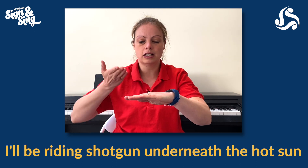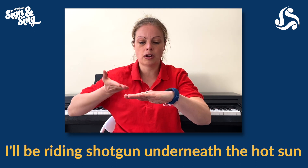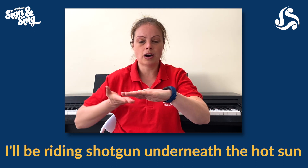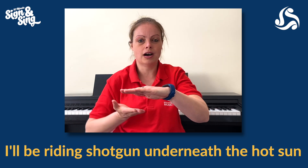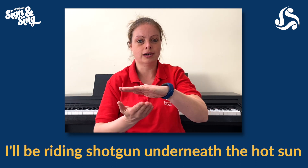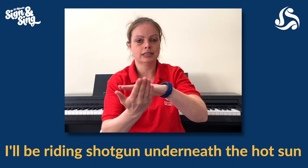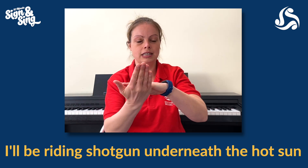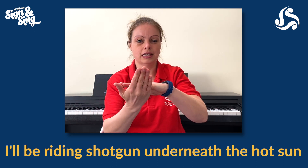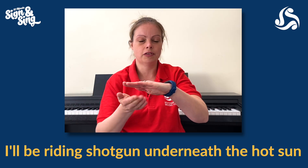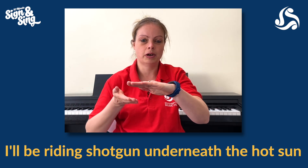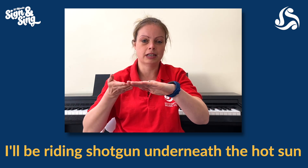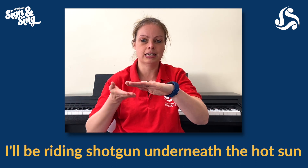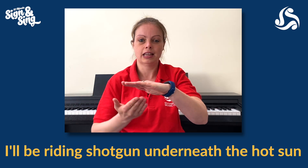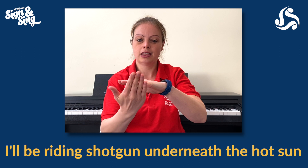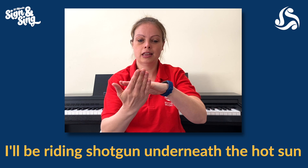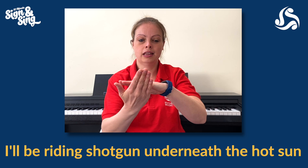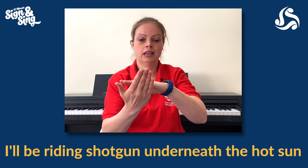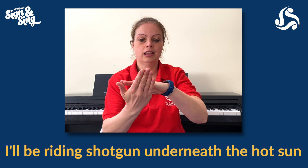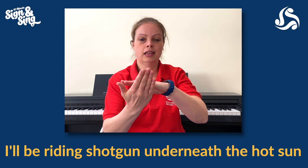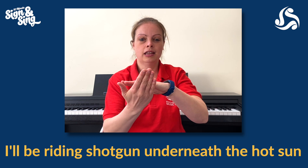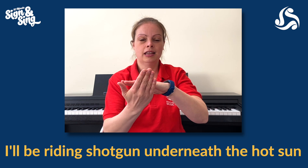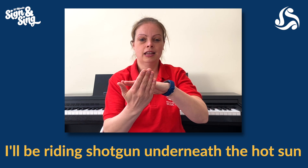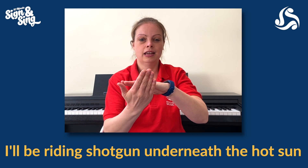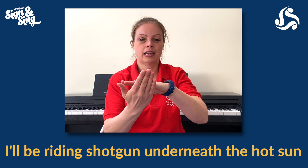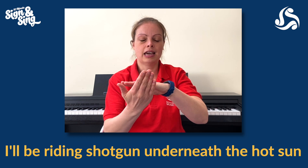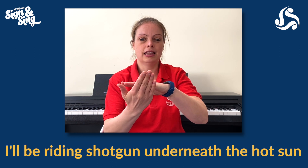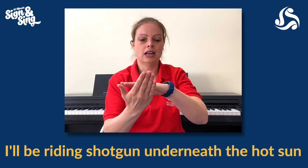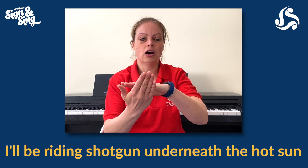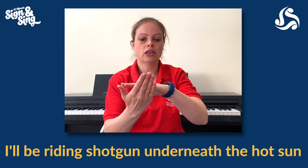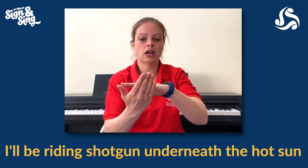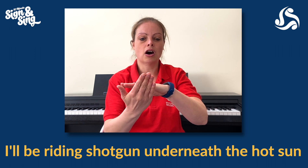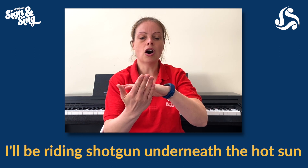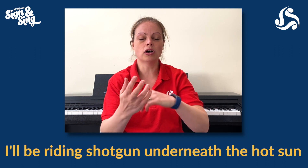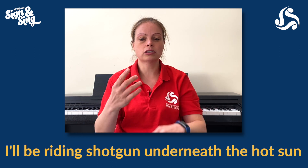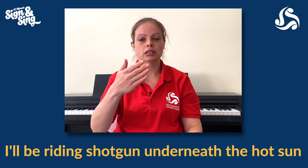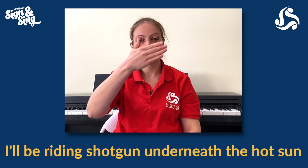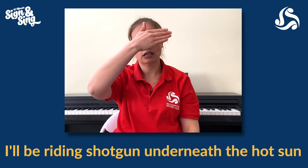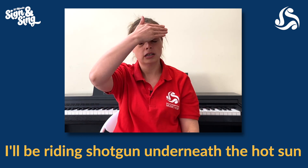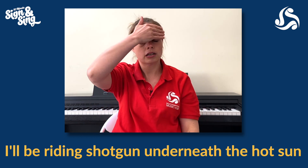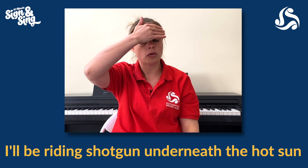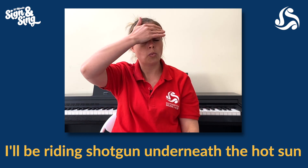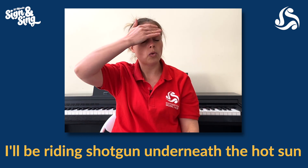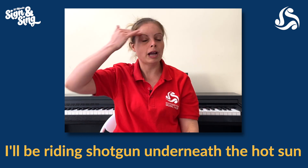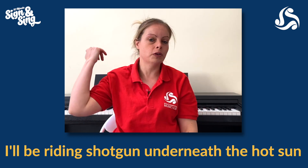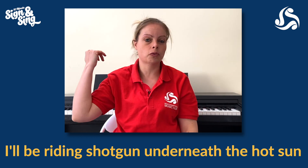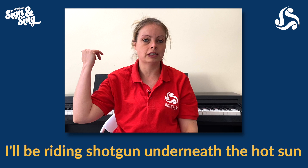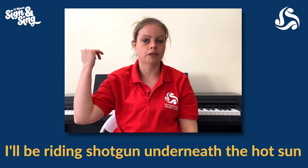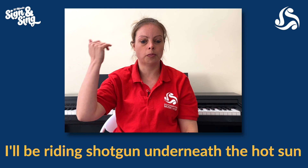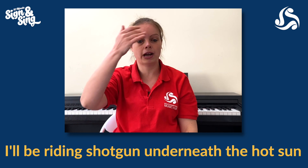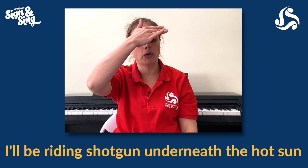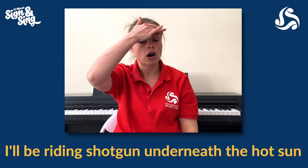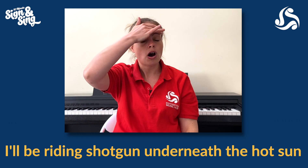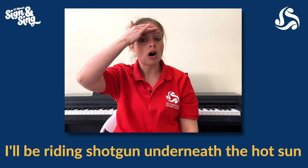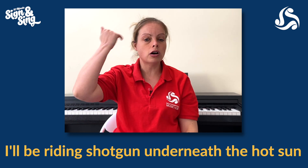is going to go underneath it for the word underneath. Okay, and then the hot, wipe the sweat